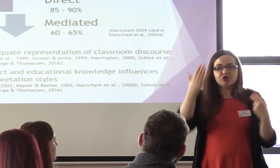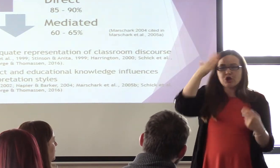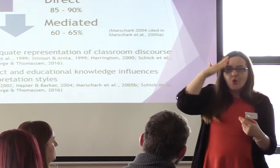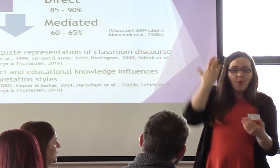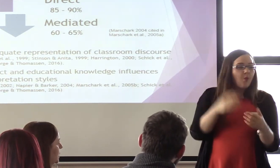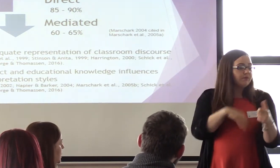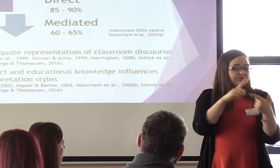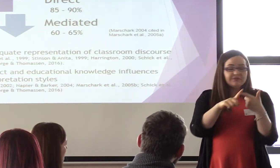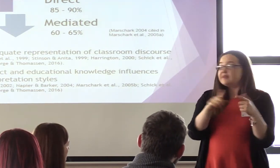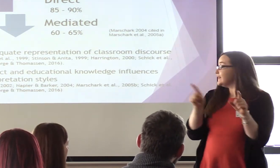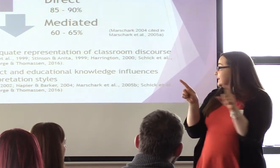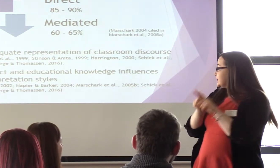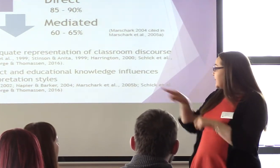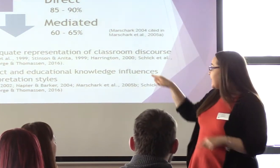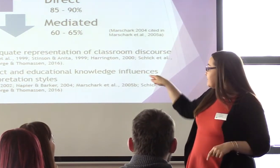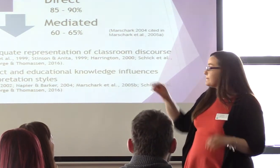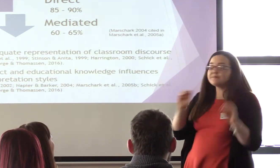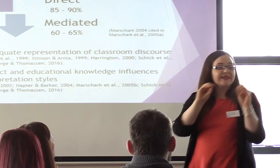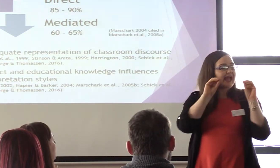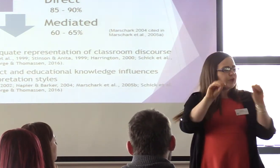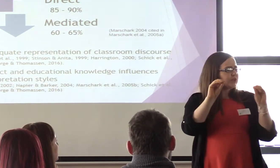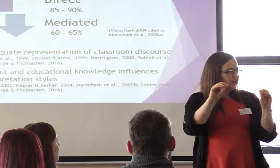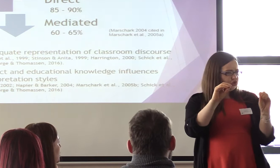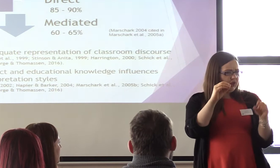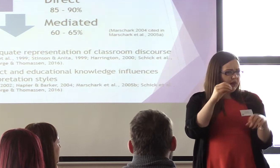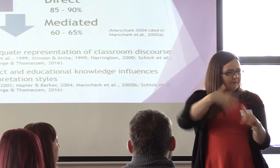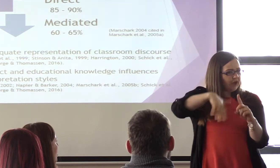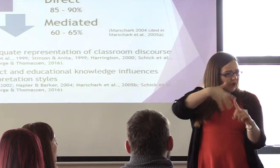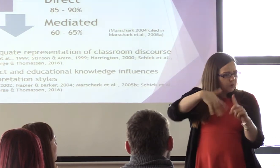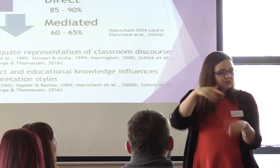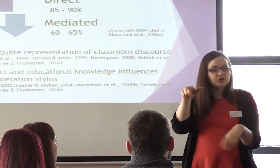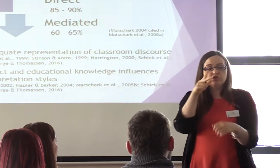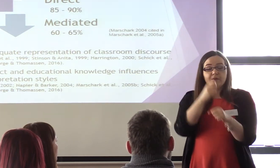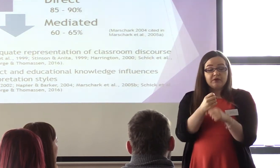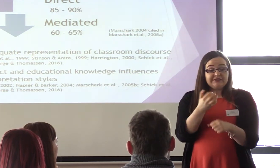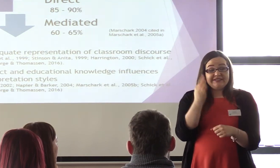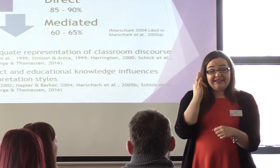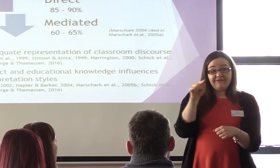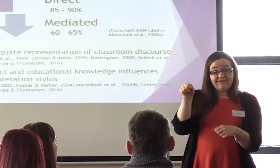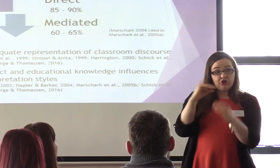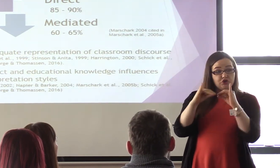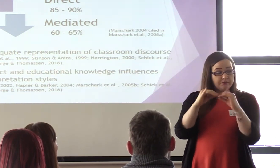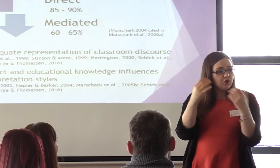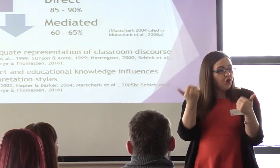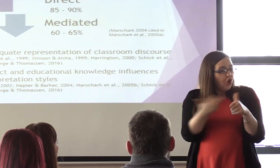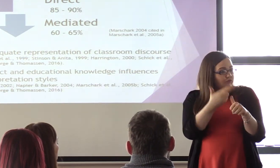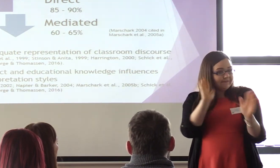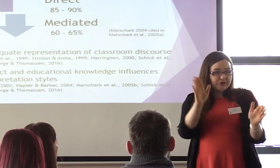they're familiar with terminology, and would be able to interpret it more appropriately. If an